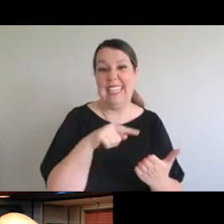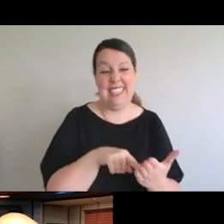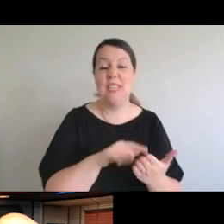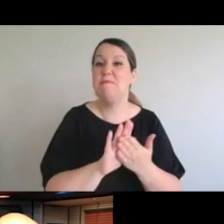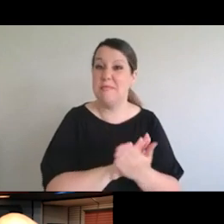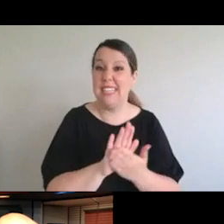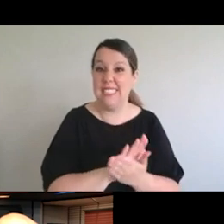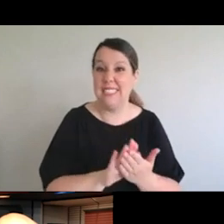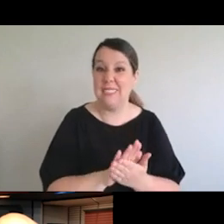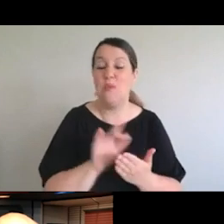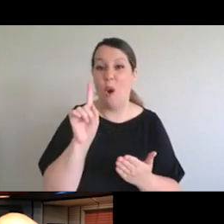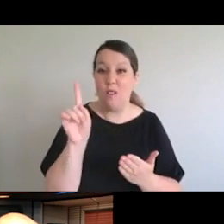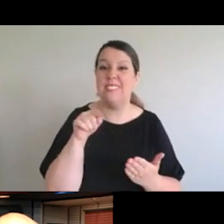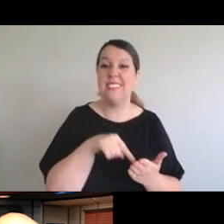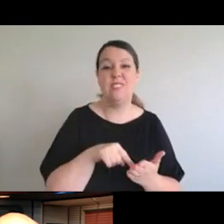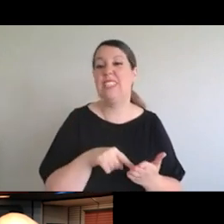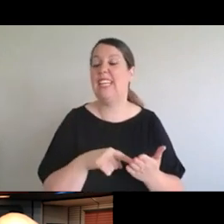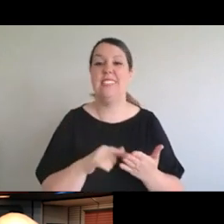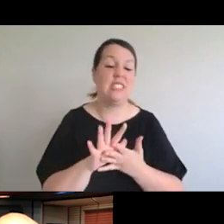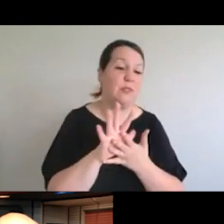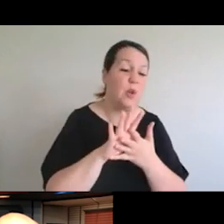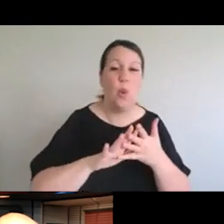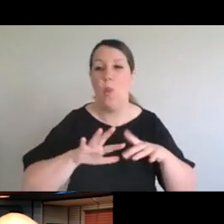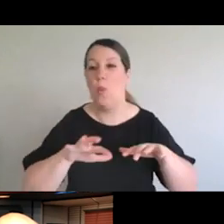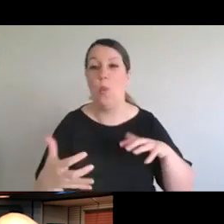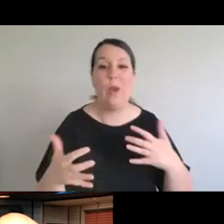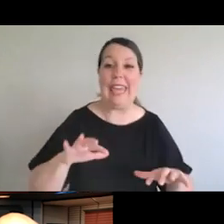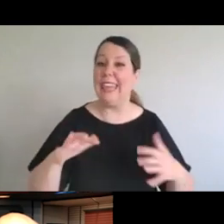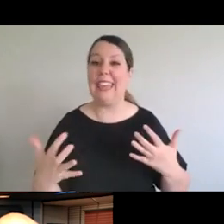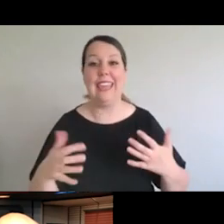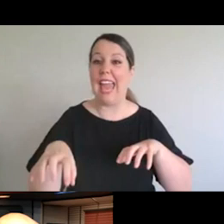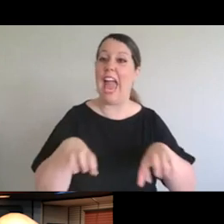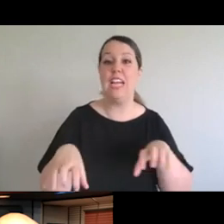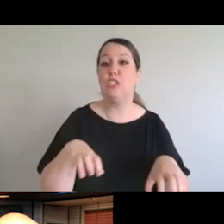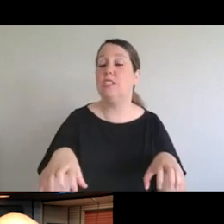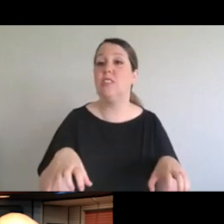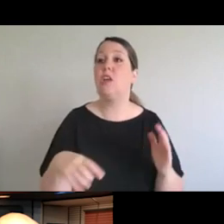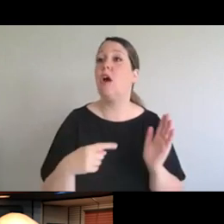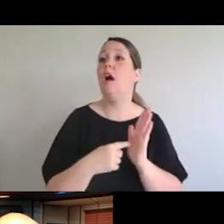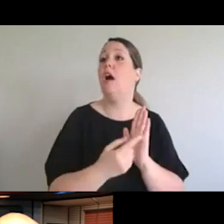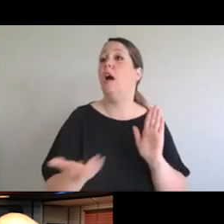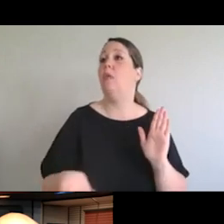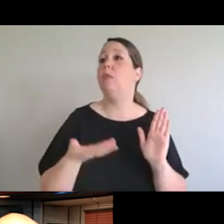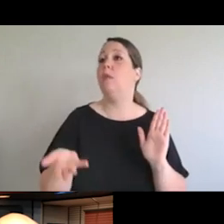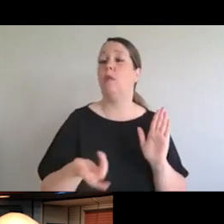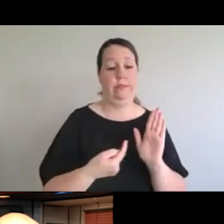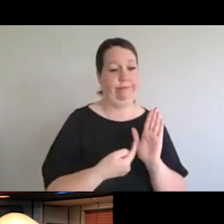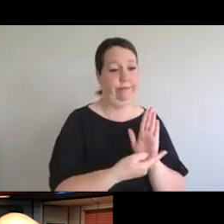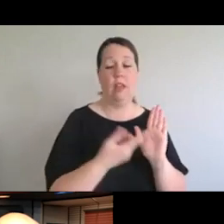ineffective action, which is trying to make just make image prevail